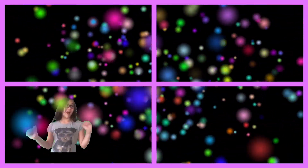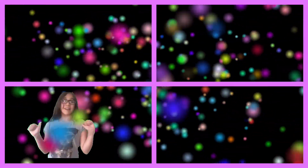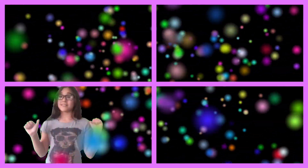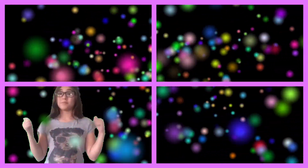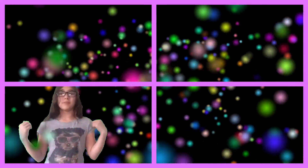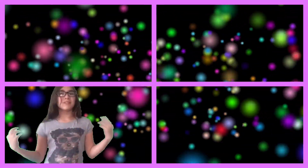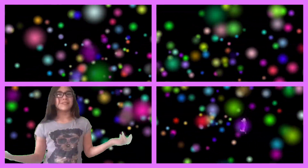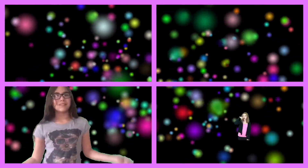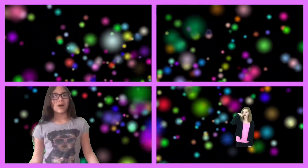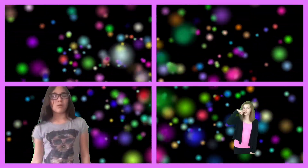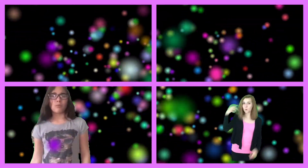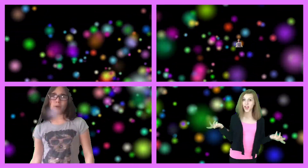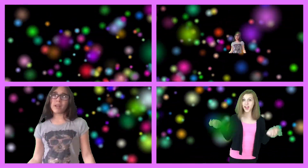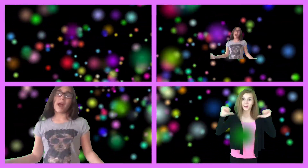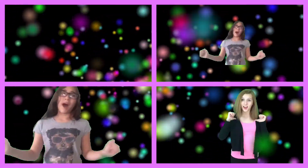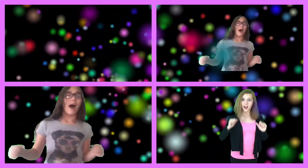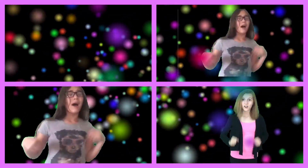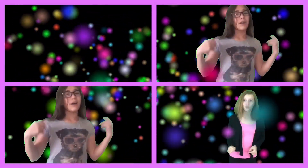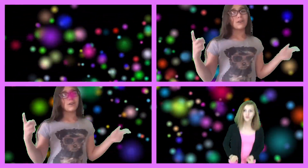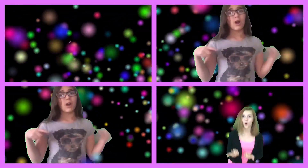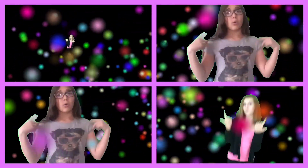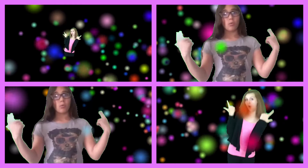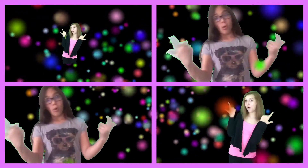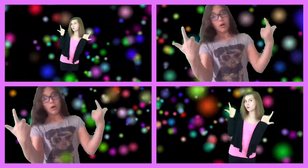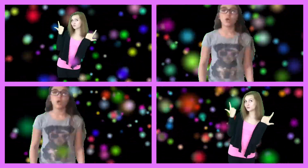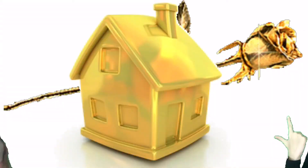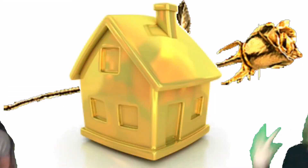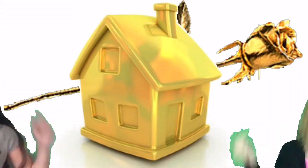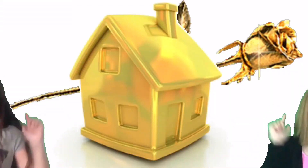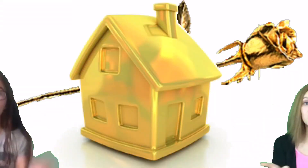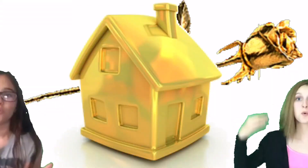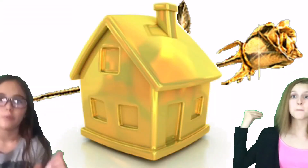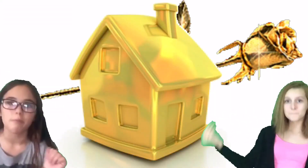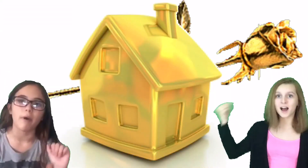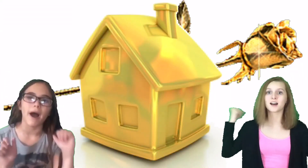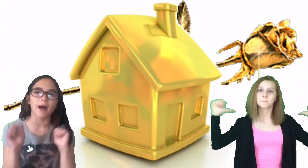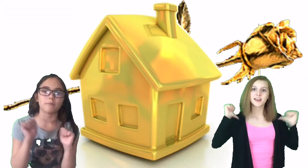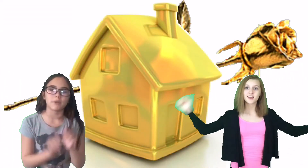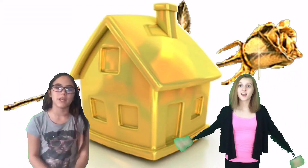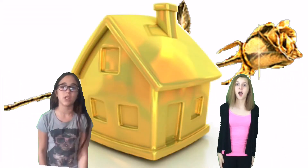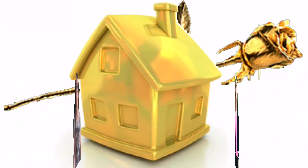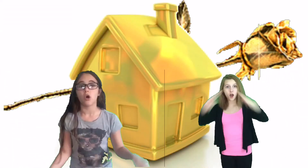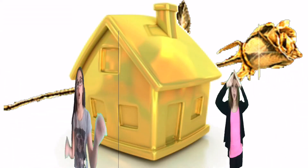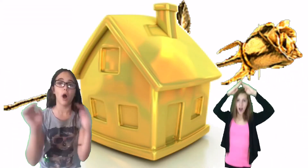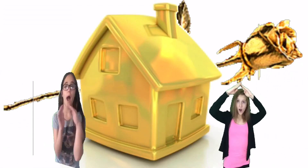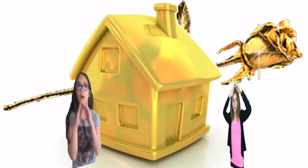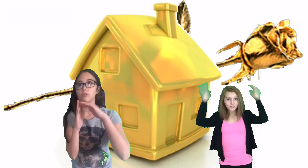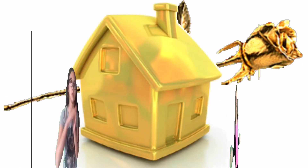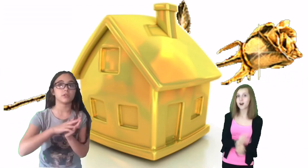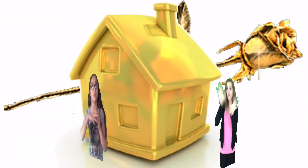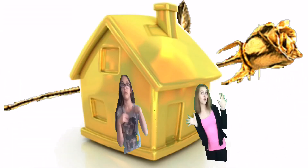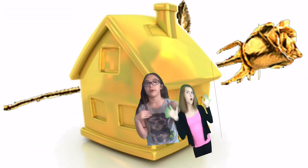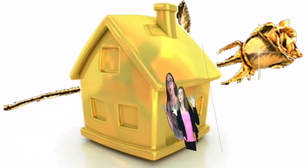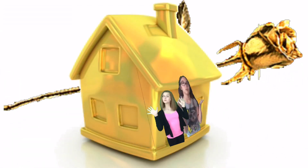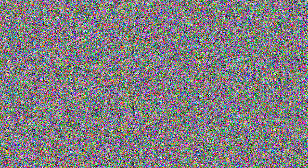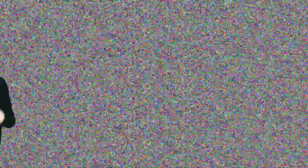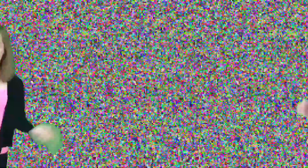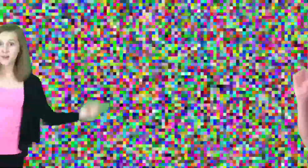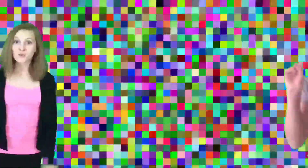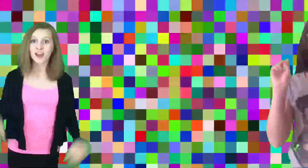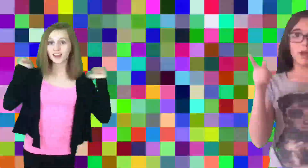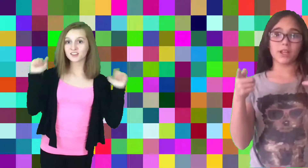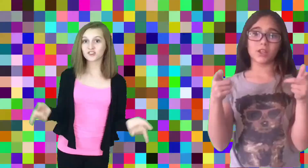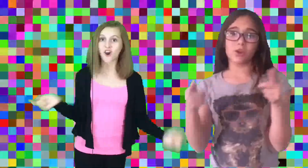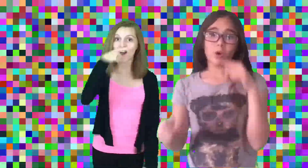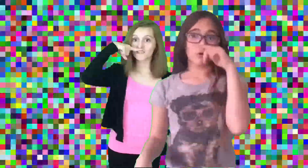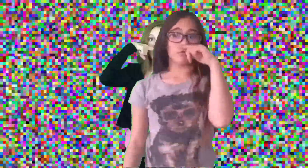She asked me, son, when I grow old, will you buy me a house of gold?